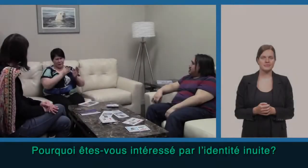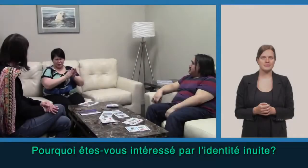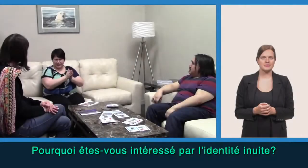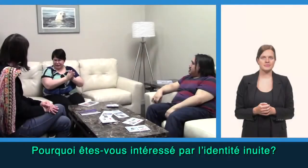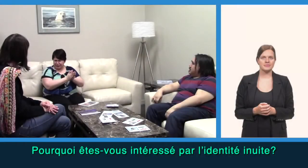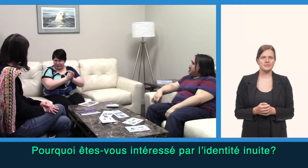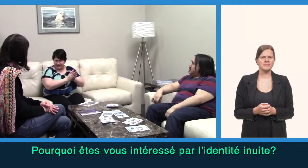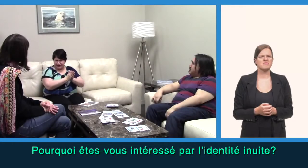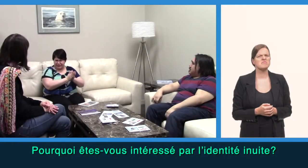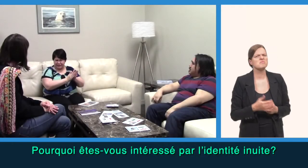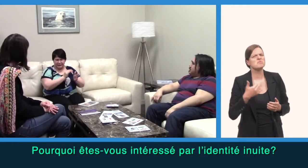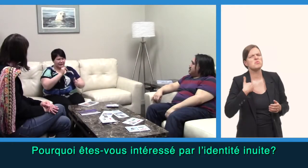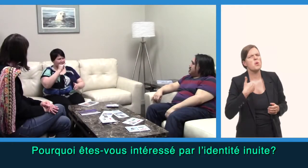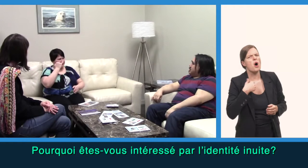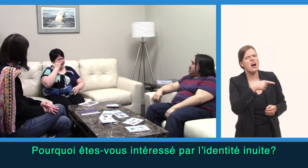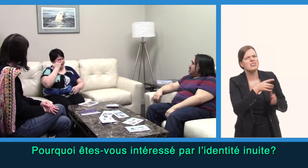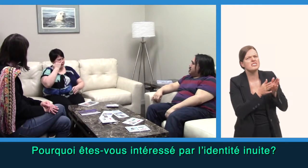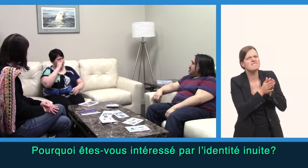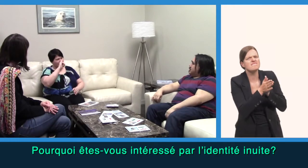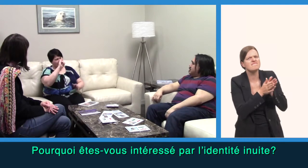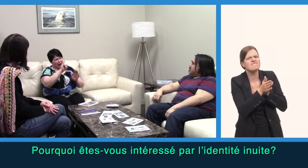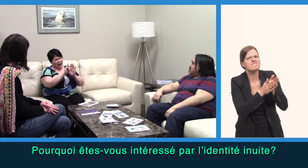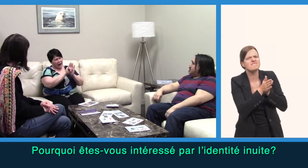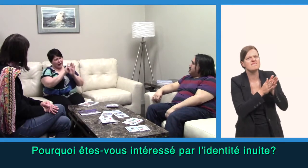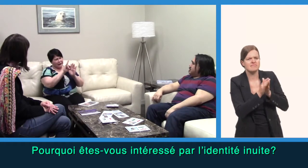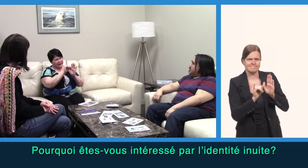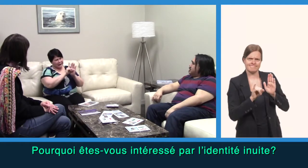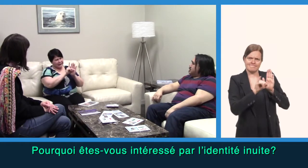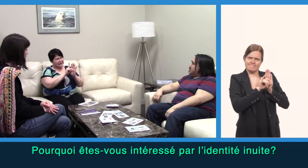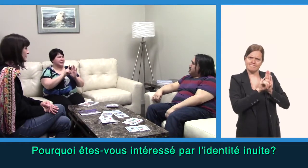Why are you interested in